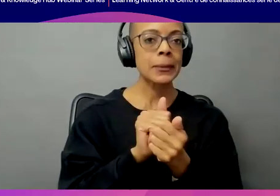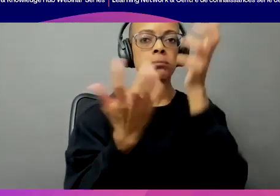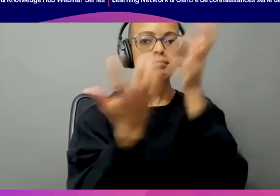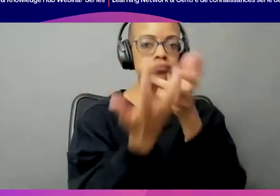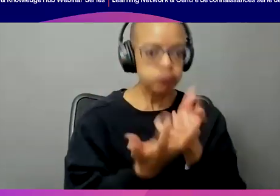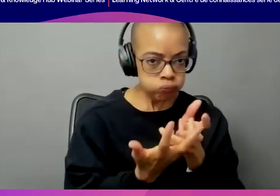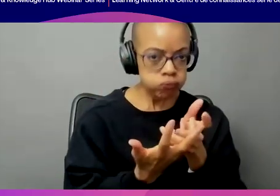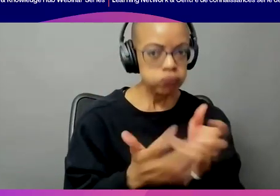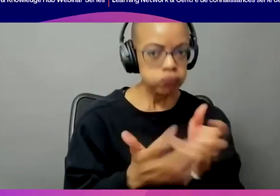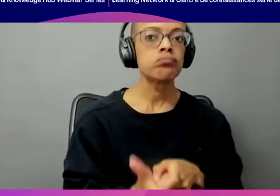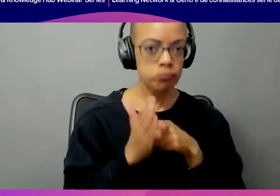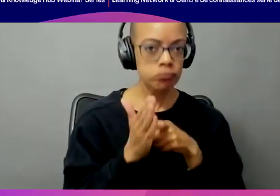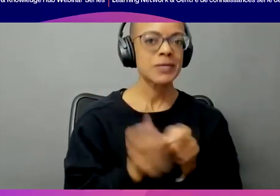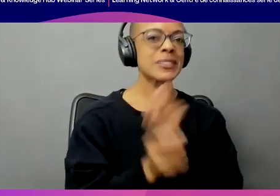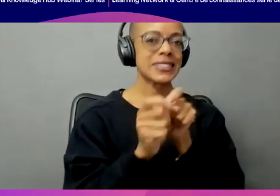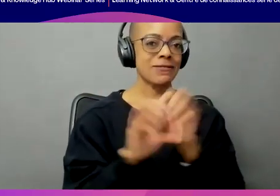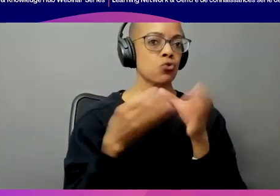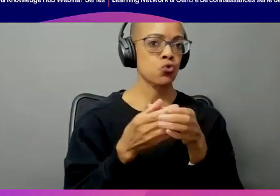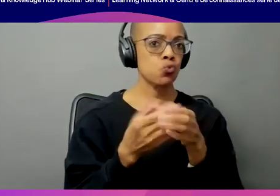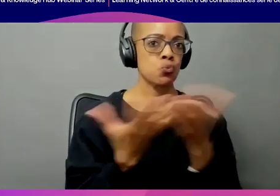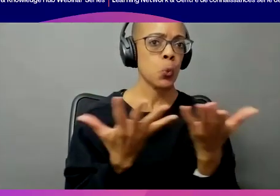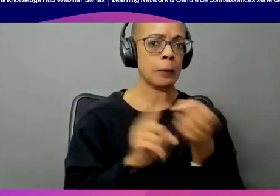needed for specific groups.